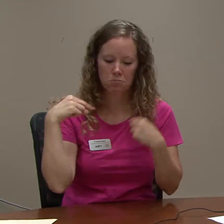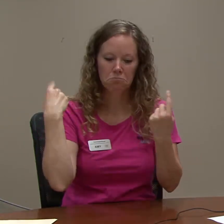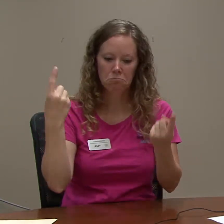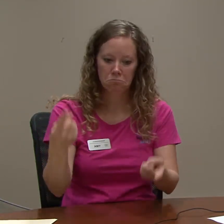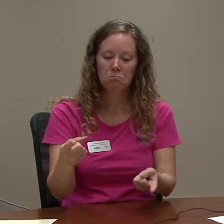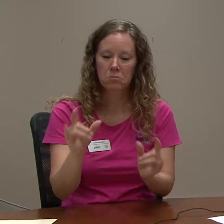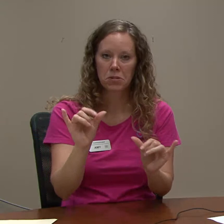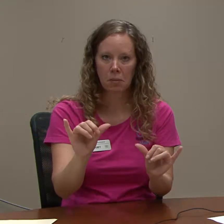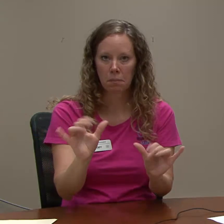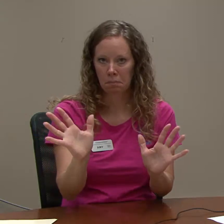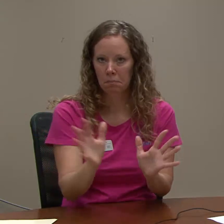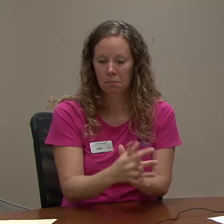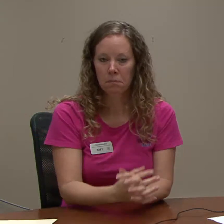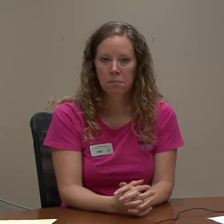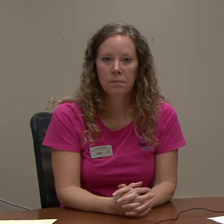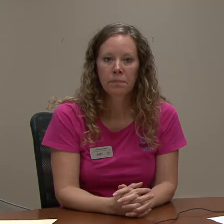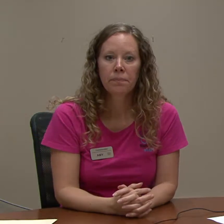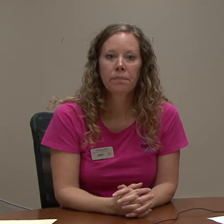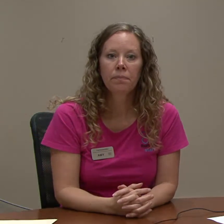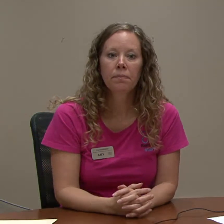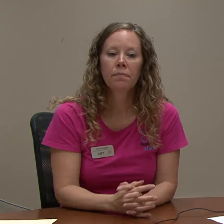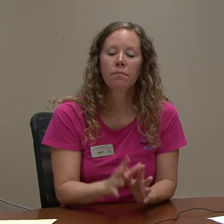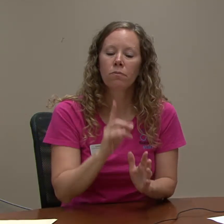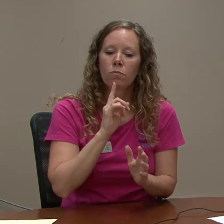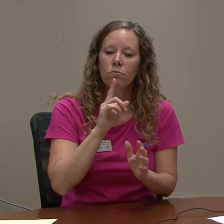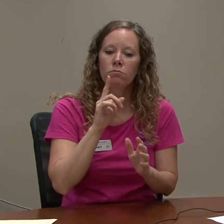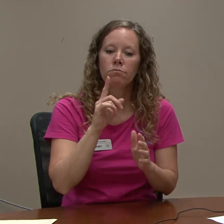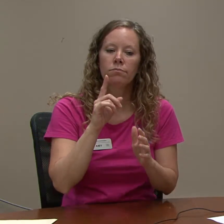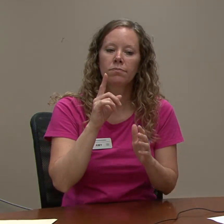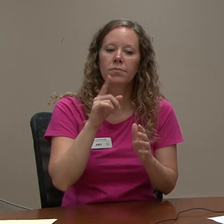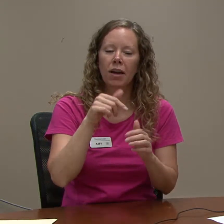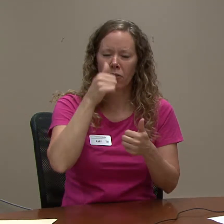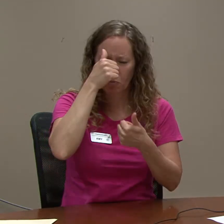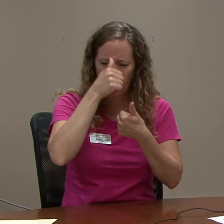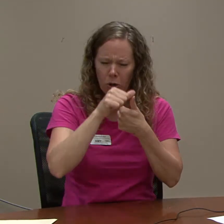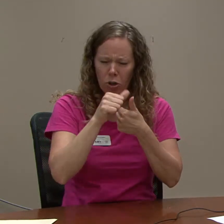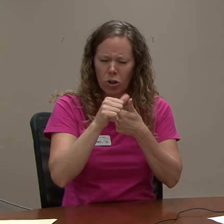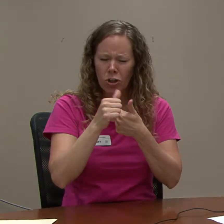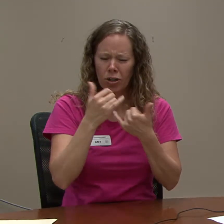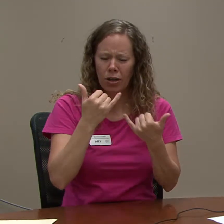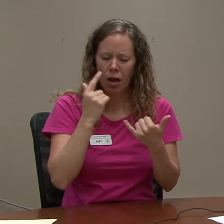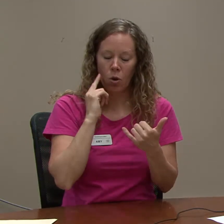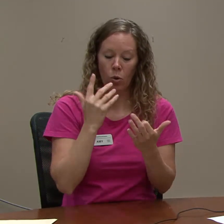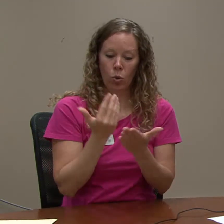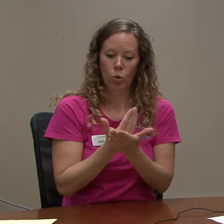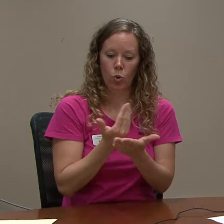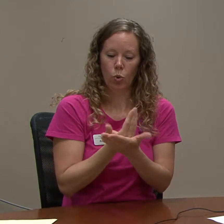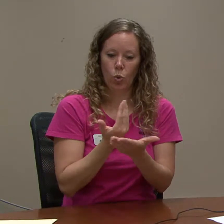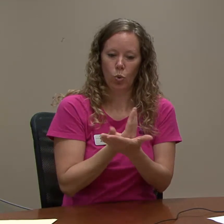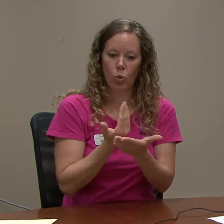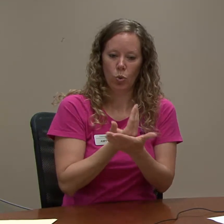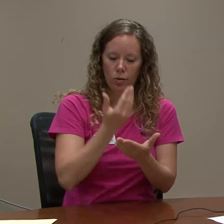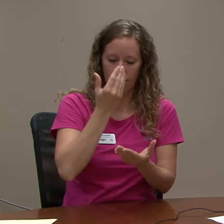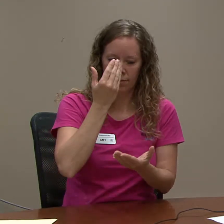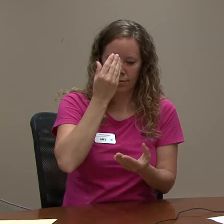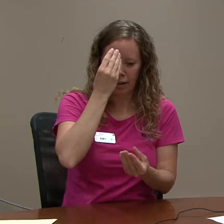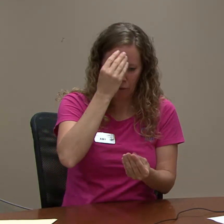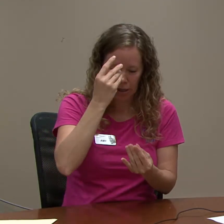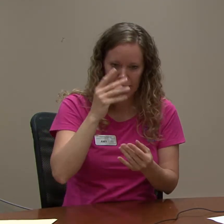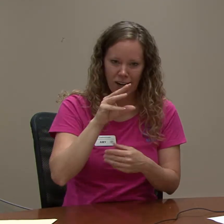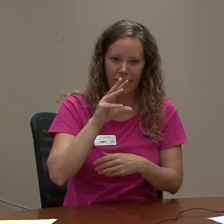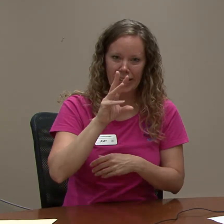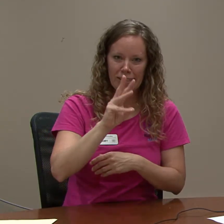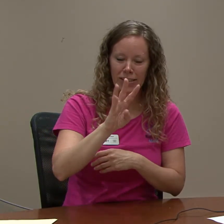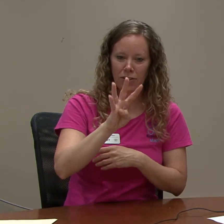can, as much as we can. You have to remember that we're now introducing 64 visits in a week,